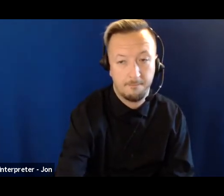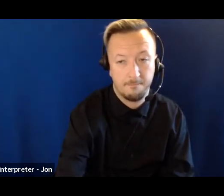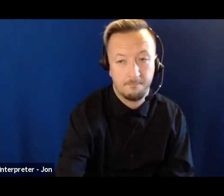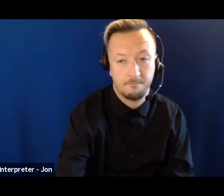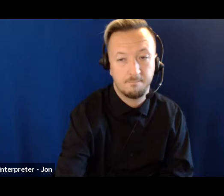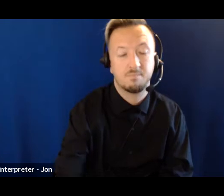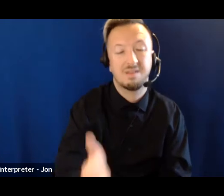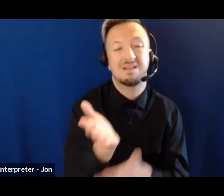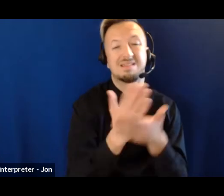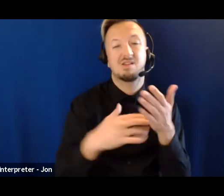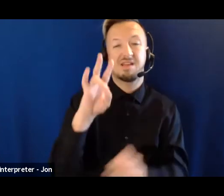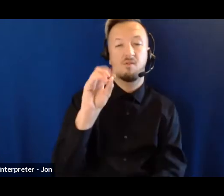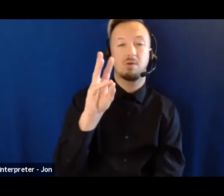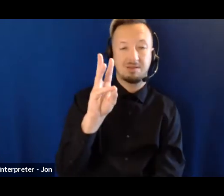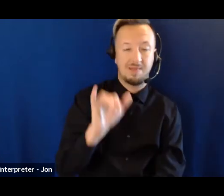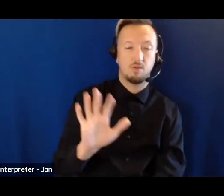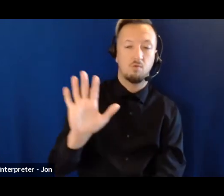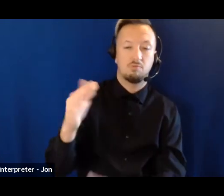of the administrator, and that's ACL.